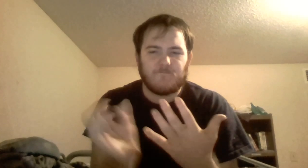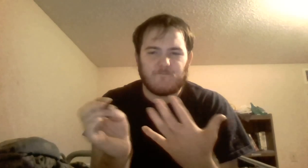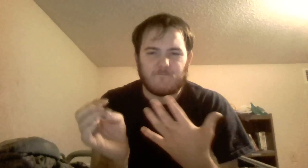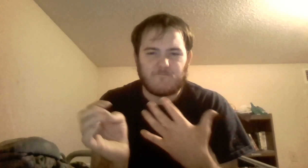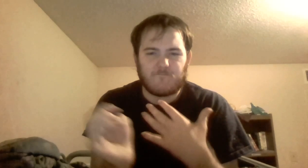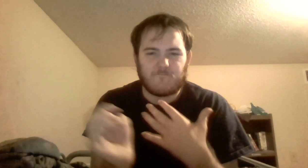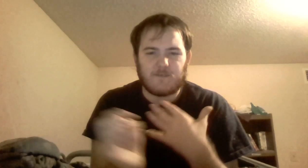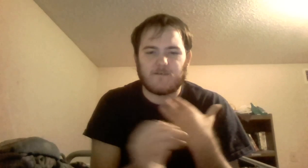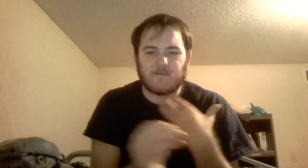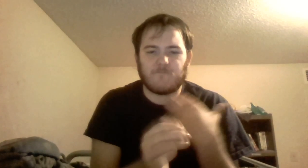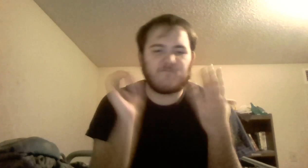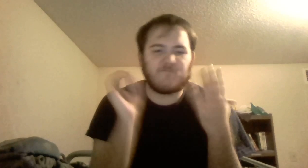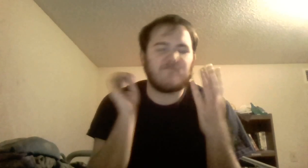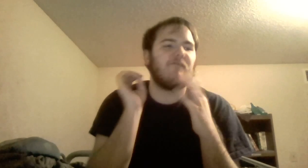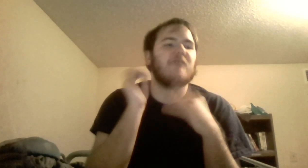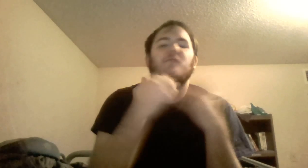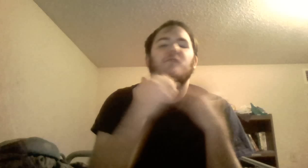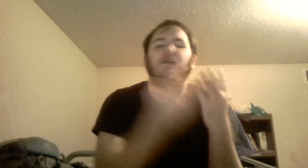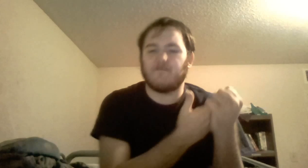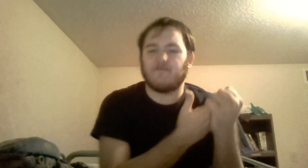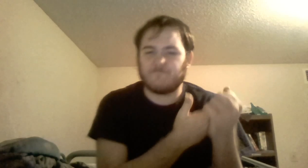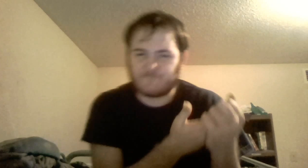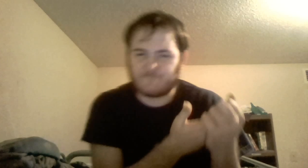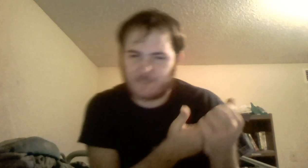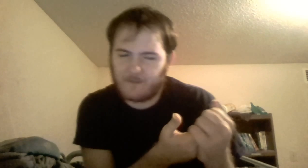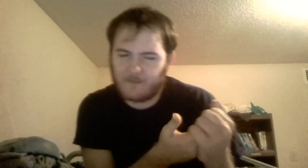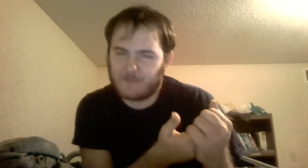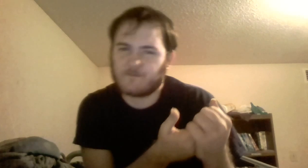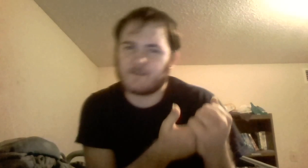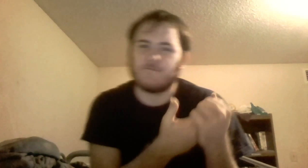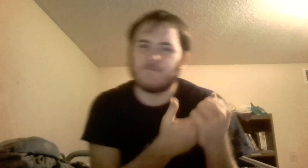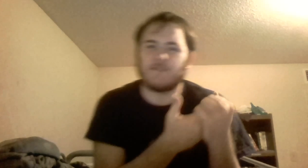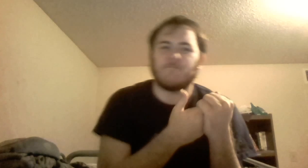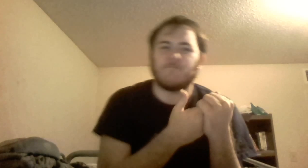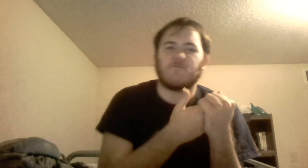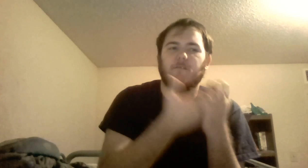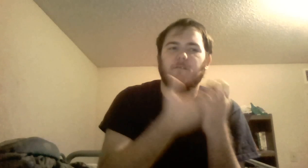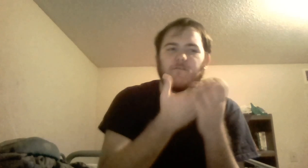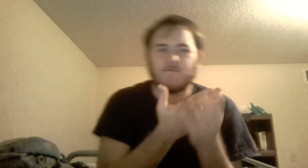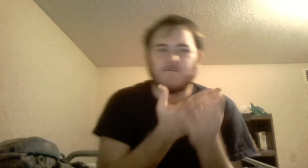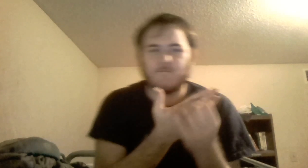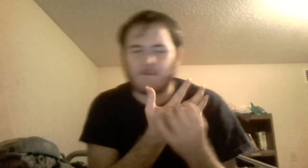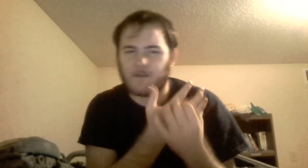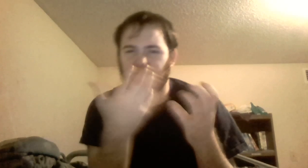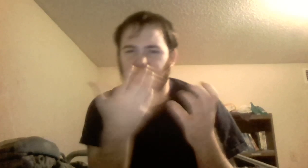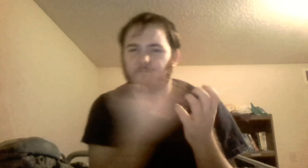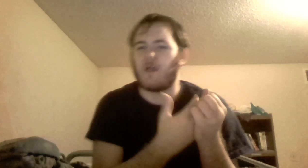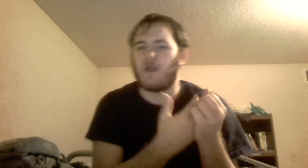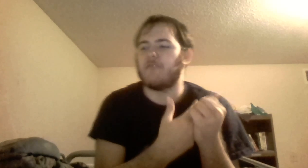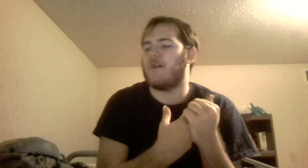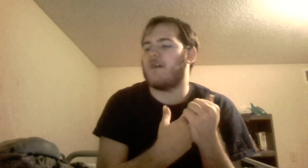you know, they do probably, I think, for a good grandmother, thing about, like stuff,